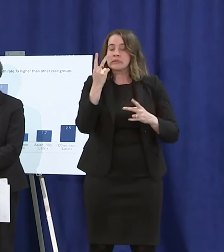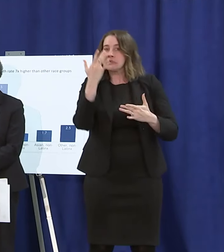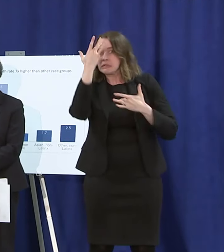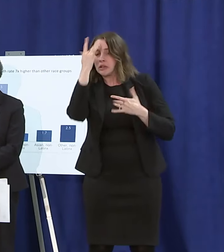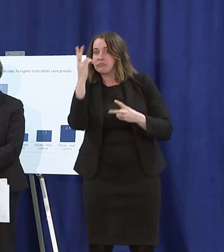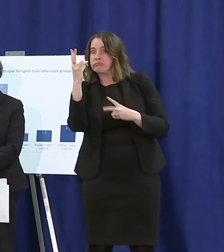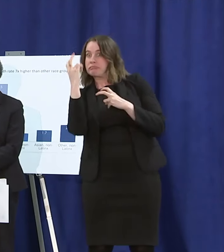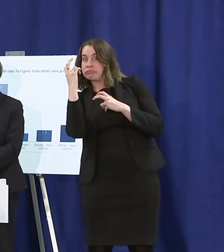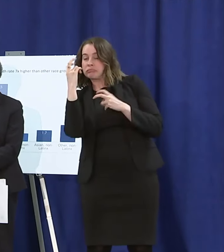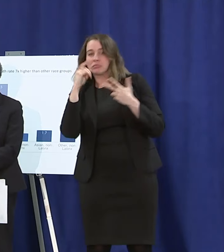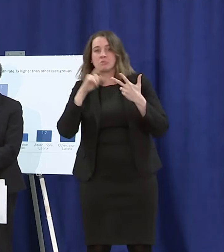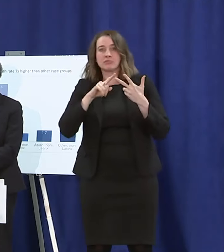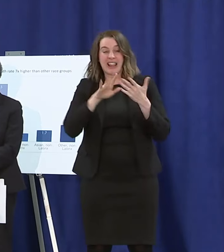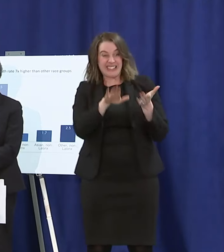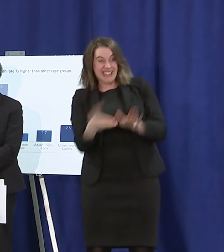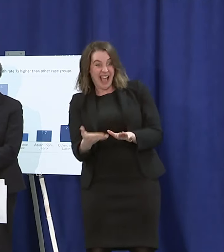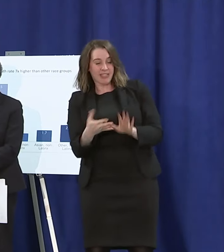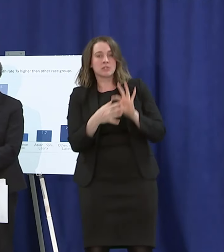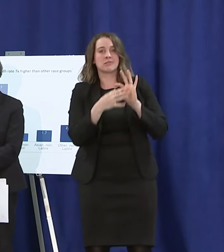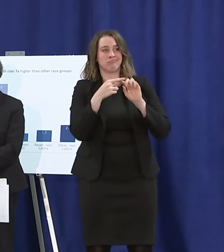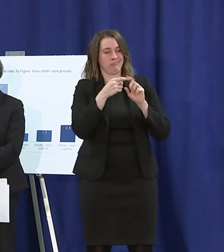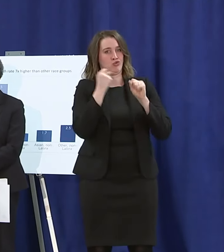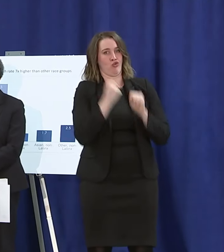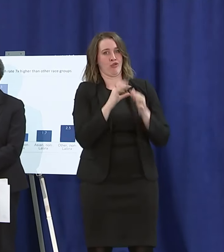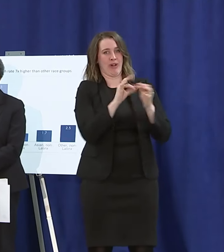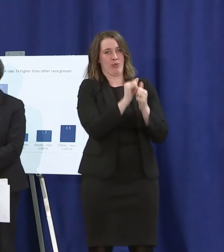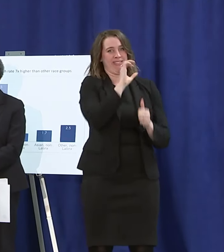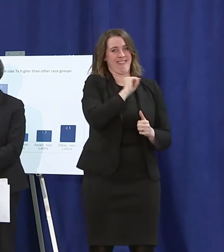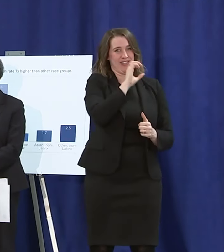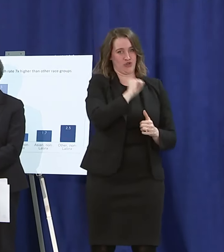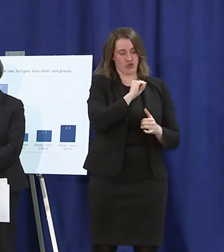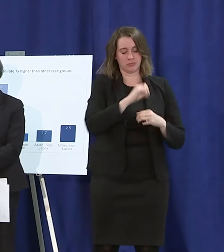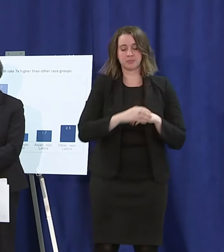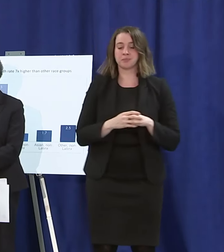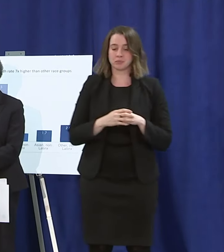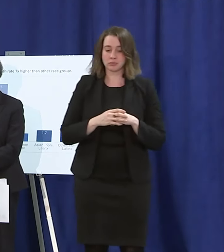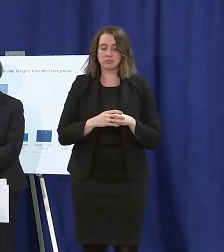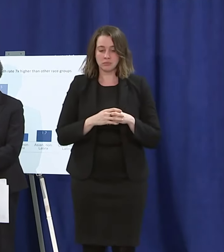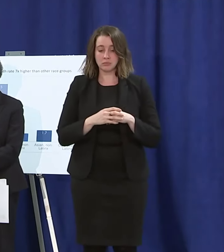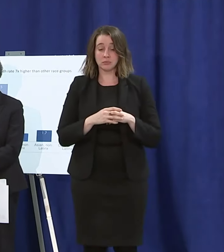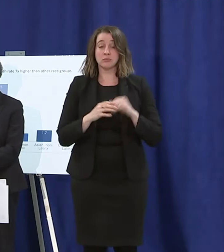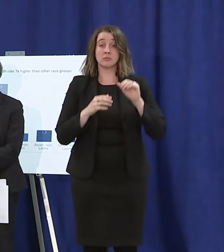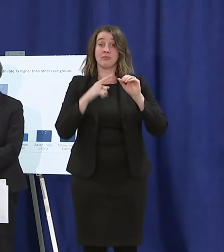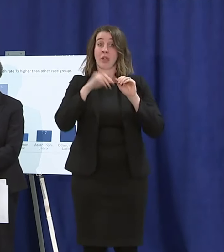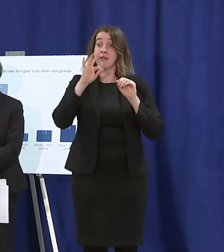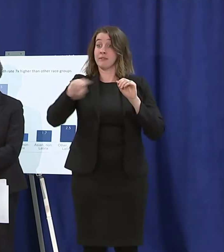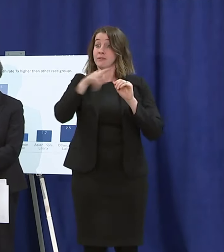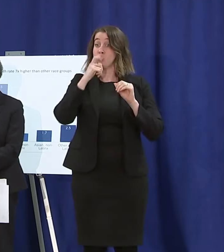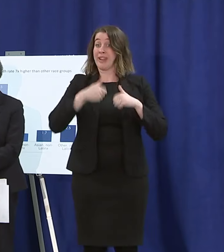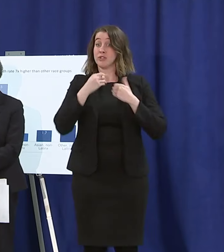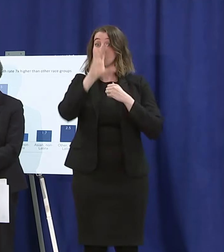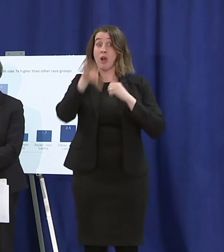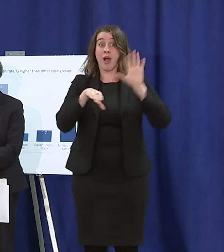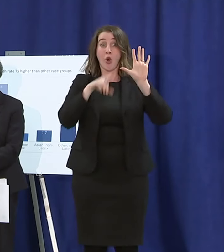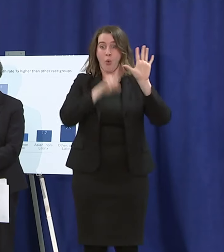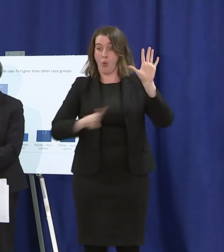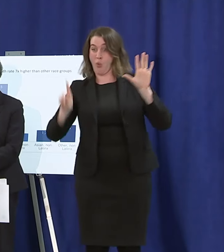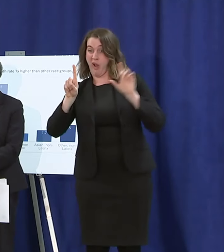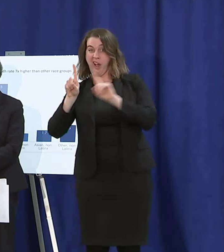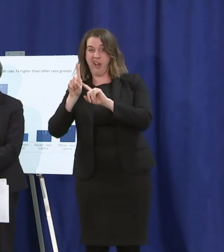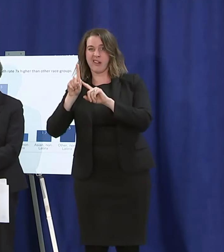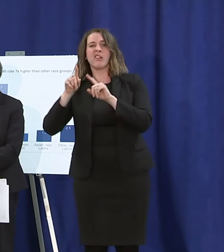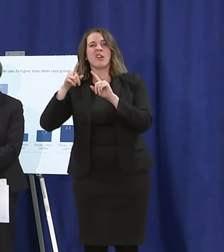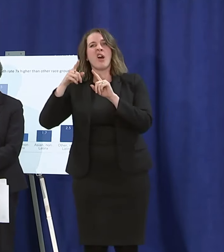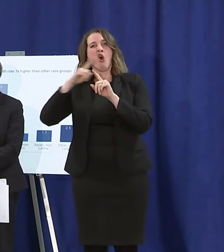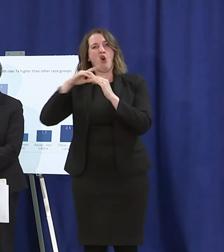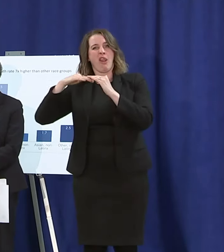see age. Fewer than 1 in 5 Chicagoans is over the age of 60. And just